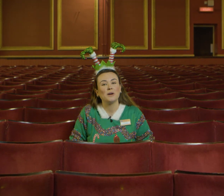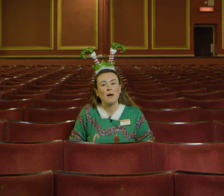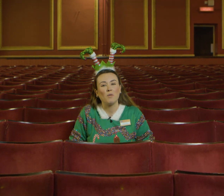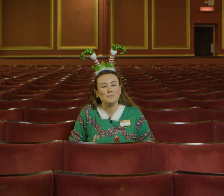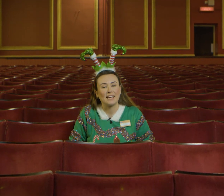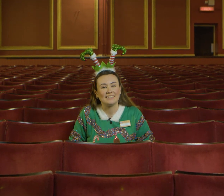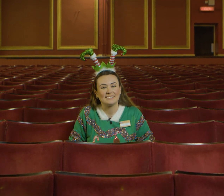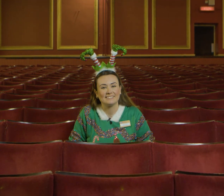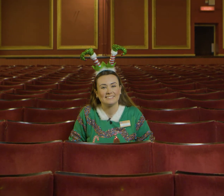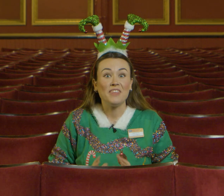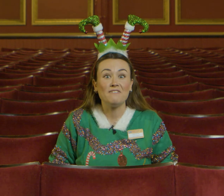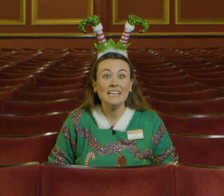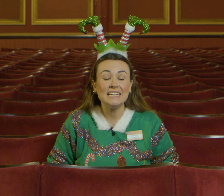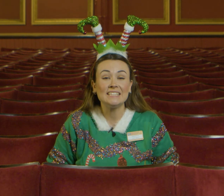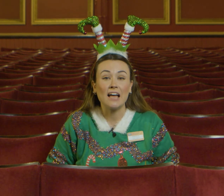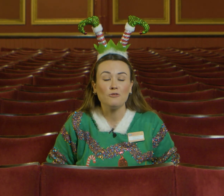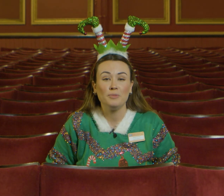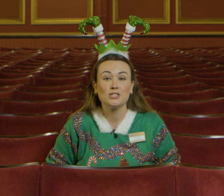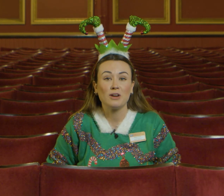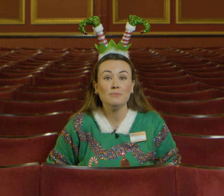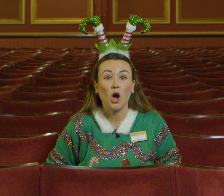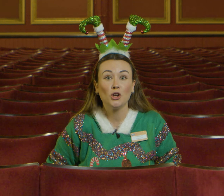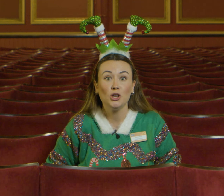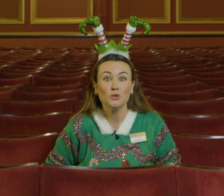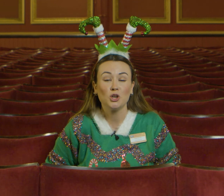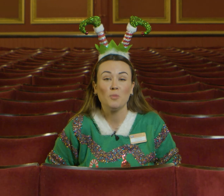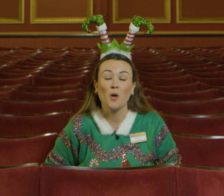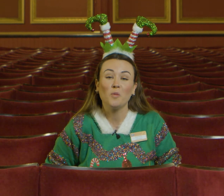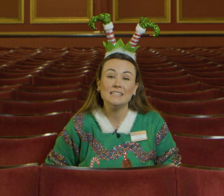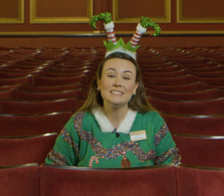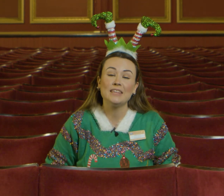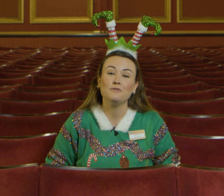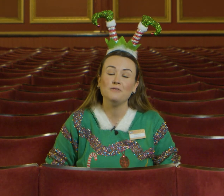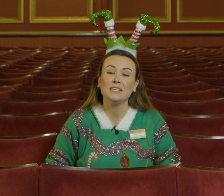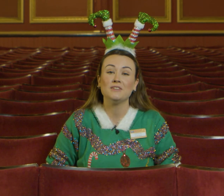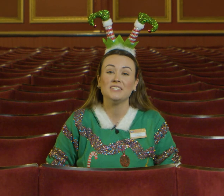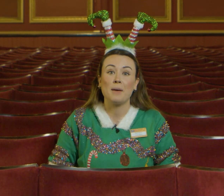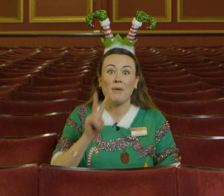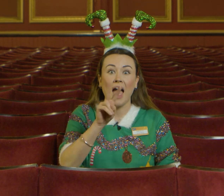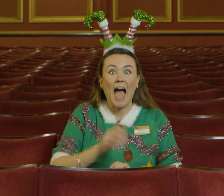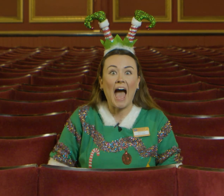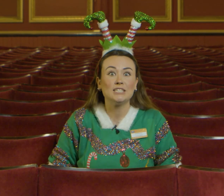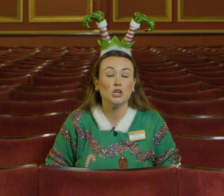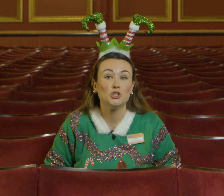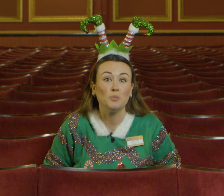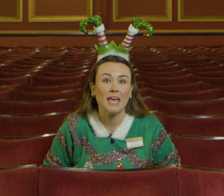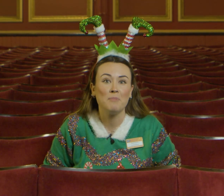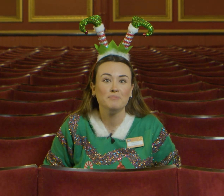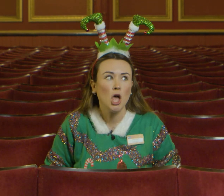our website. The event itself will be streamed on YouTube on Wednesday the 15th of December at 2 p.m.